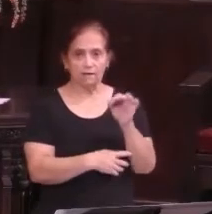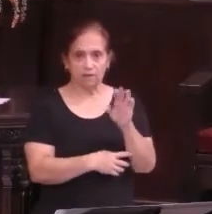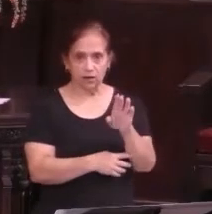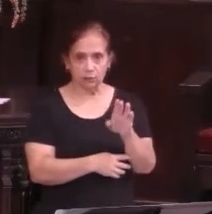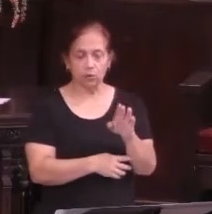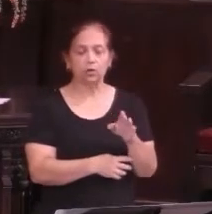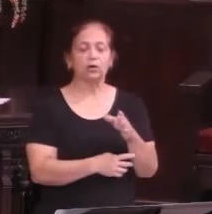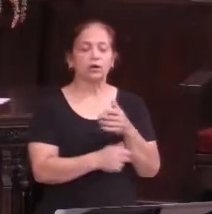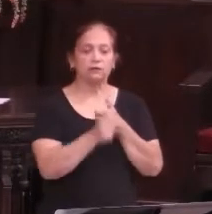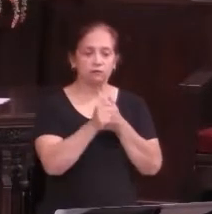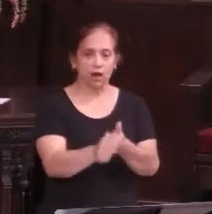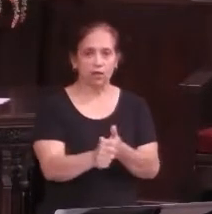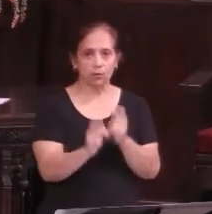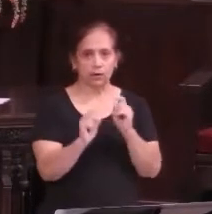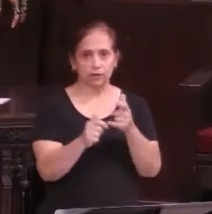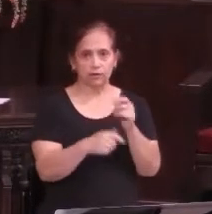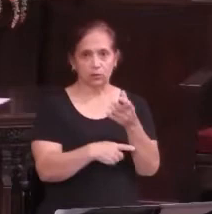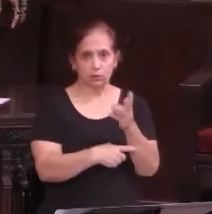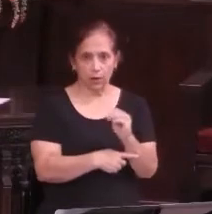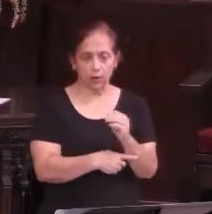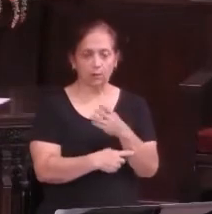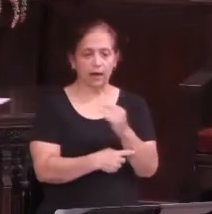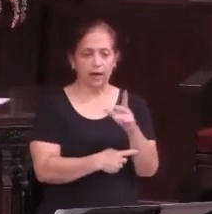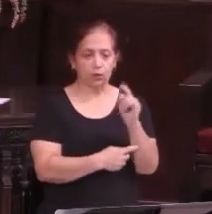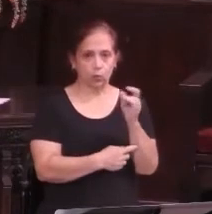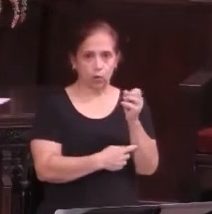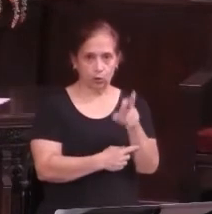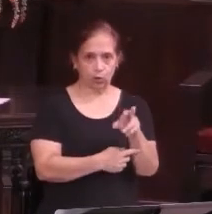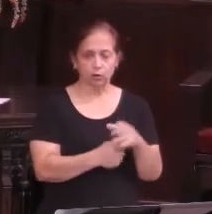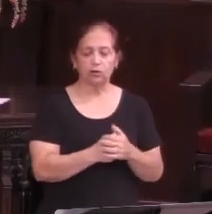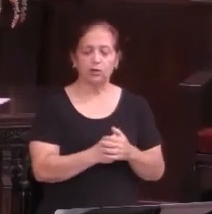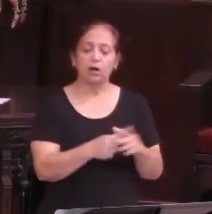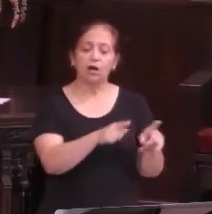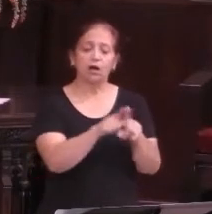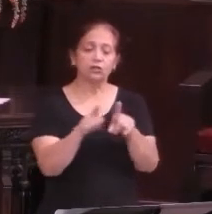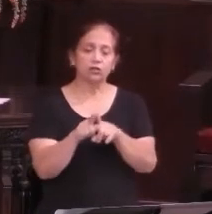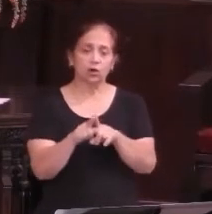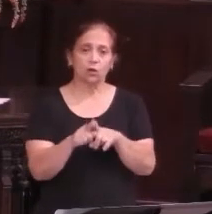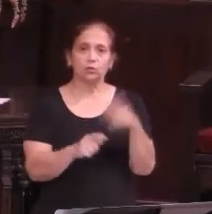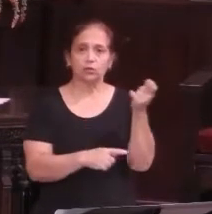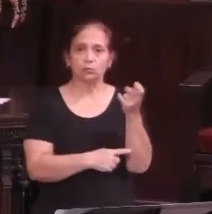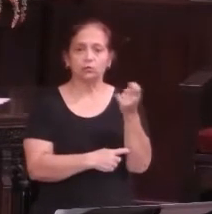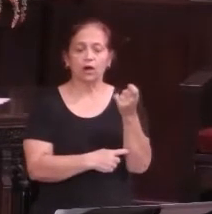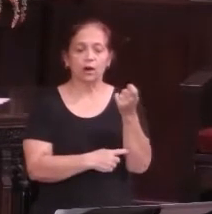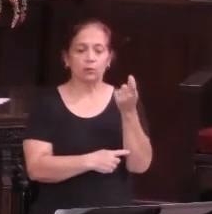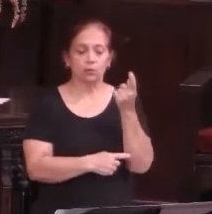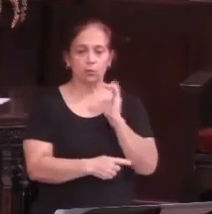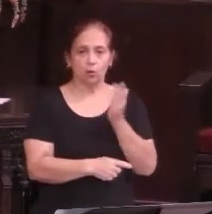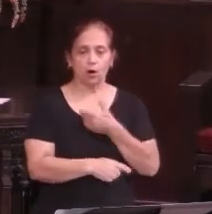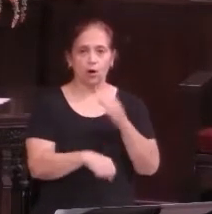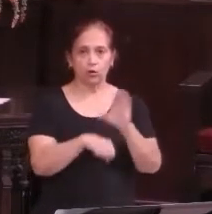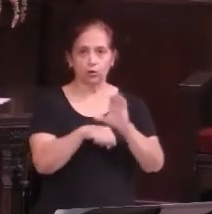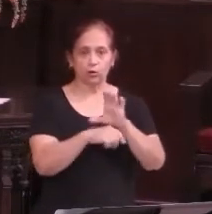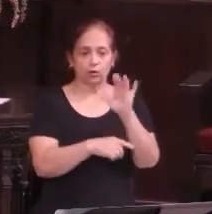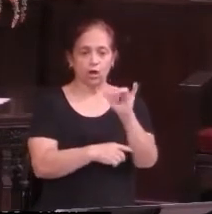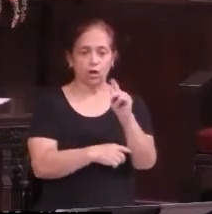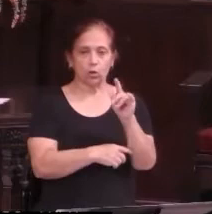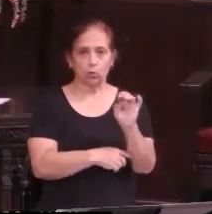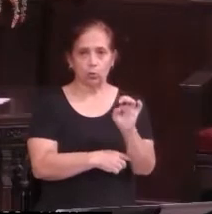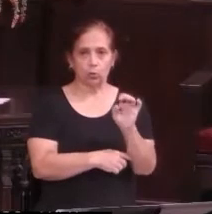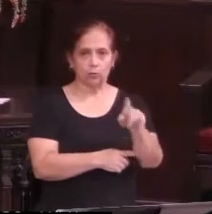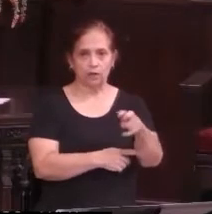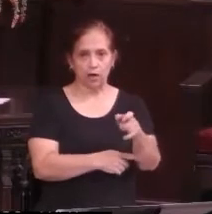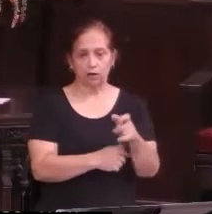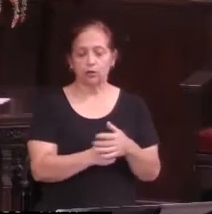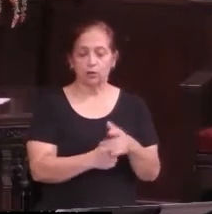that you follow us on Instagram and on Twitter. Also, subscribe to our church's YouTube channel. We